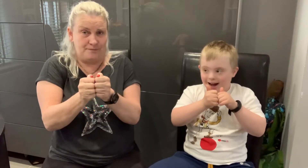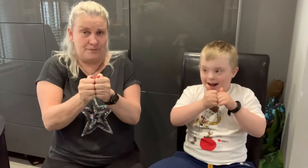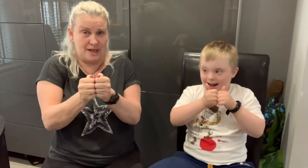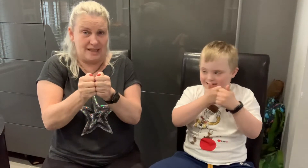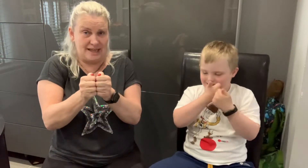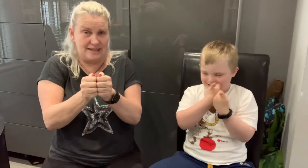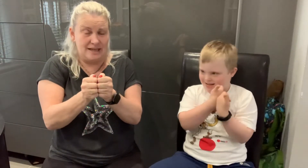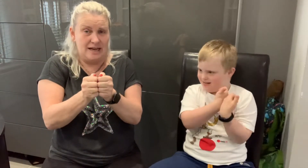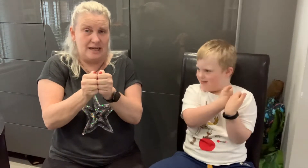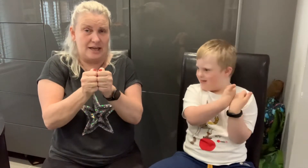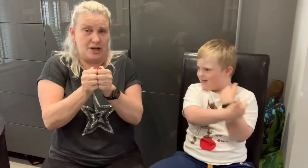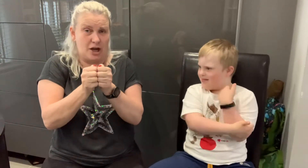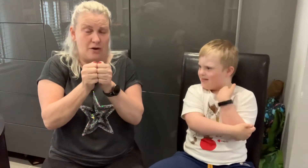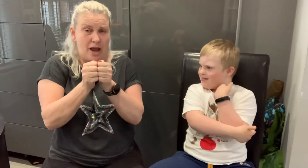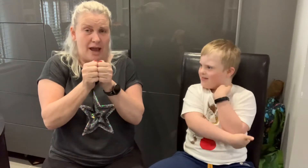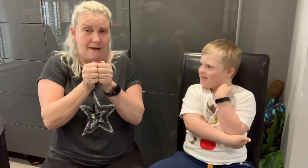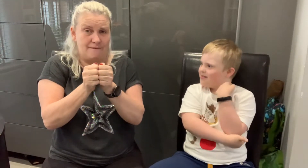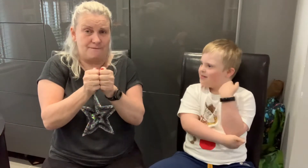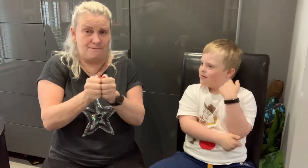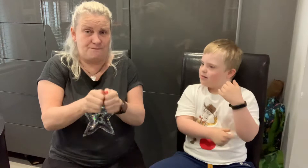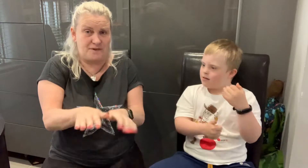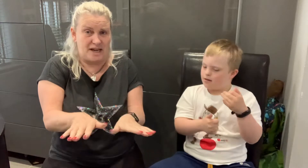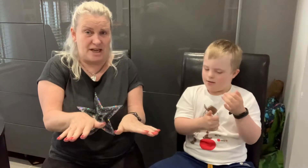like this. Then you go finish.